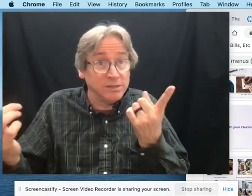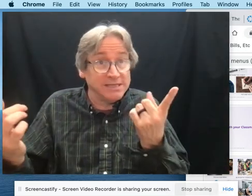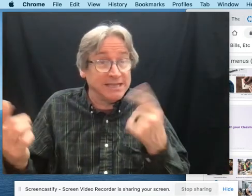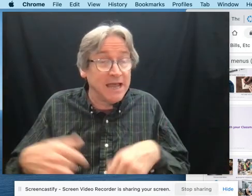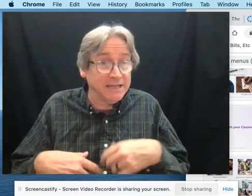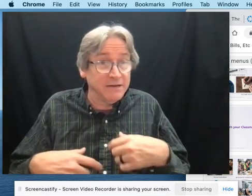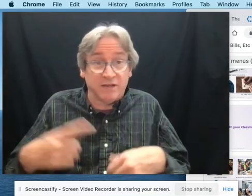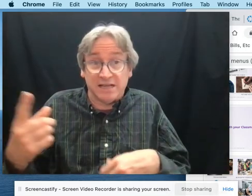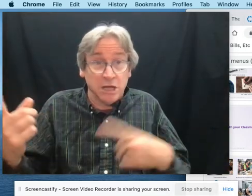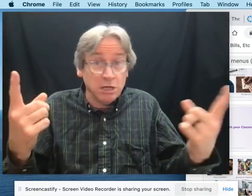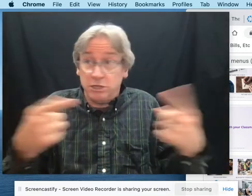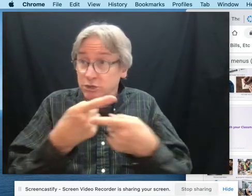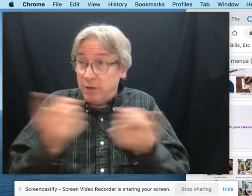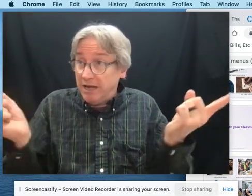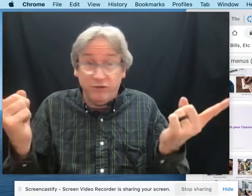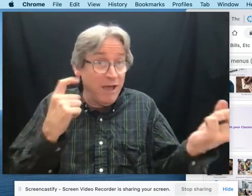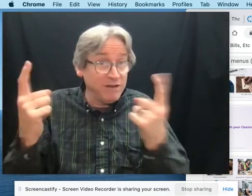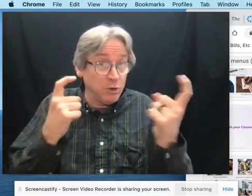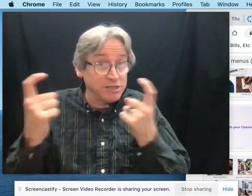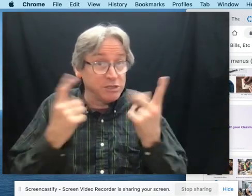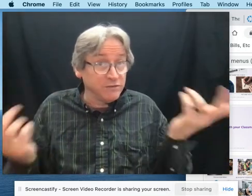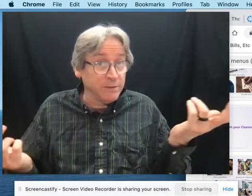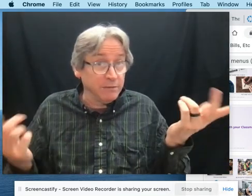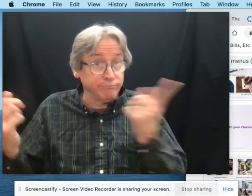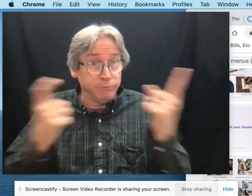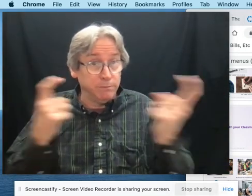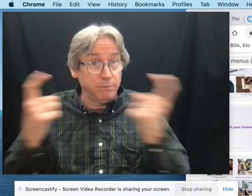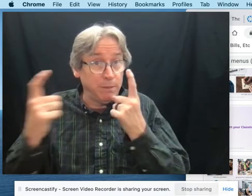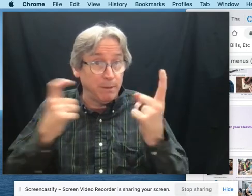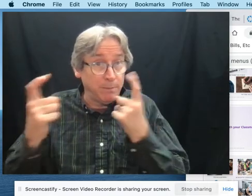I'll do this at the end of class. Do any of you have any questions for me?